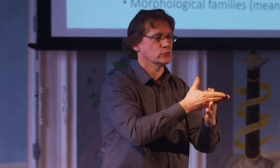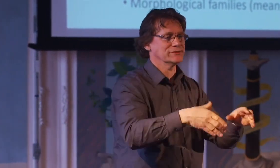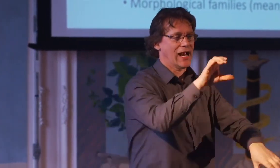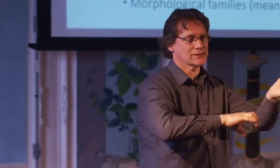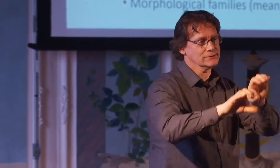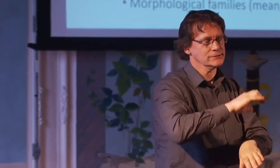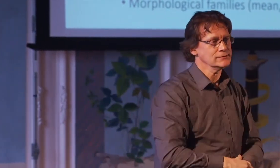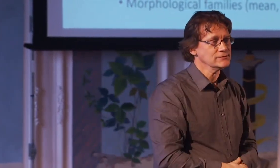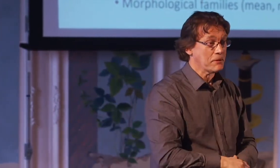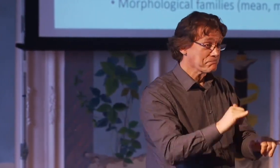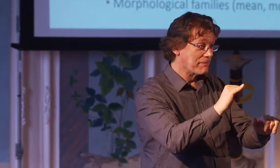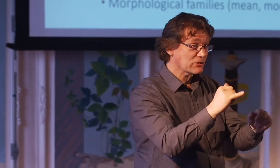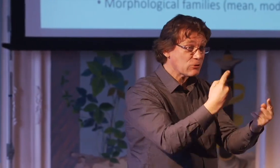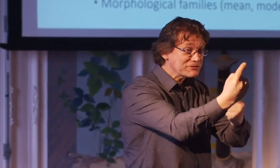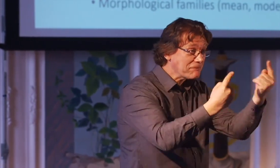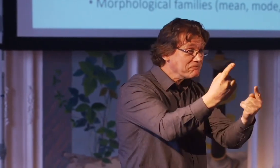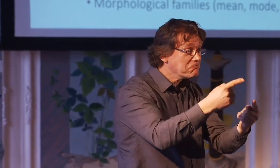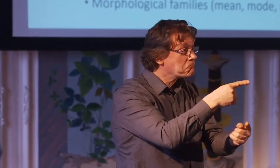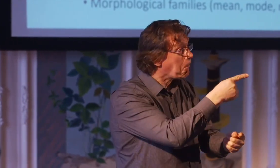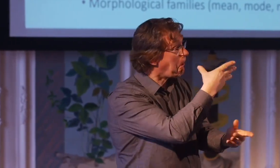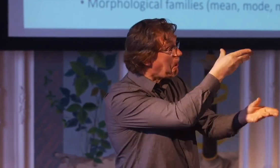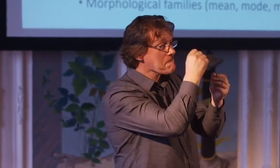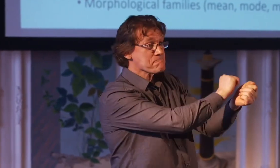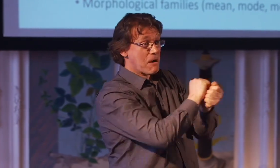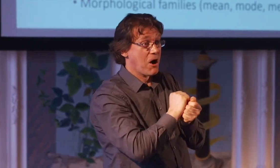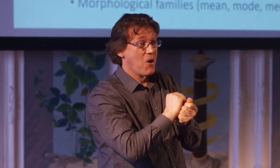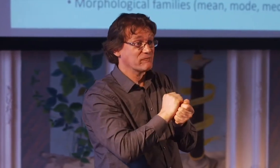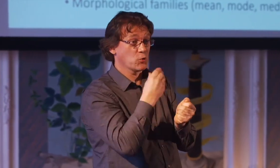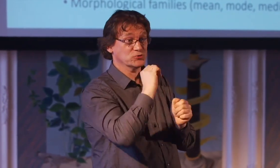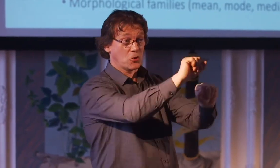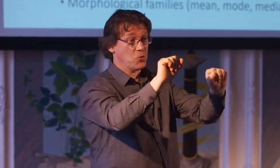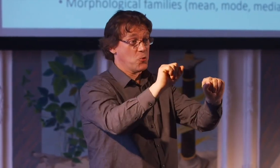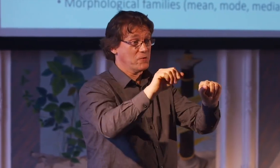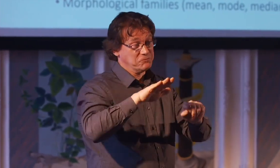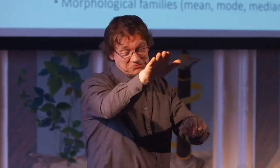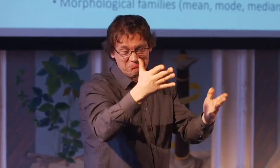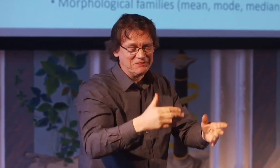is to make sure that deaf children can get access to scientific concepts. And actually, maybe some of